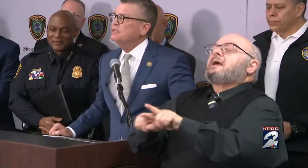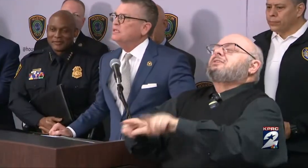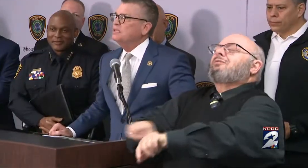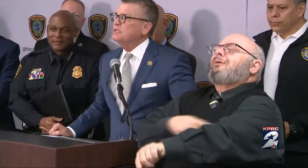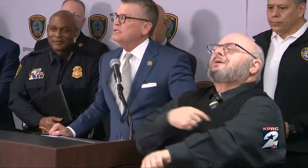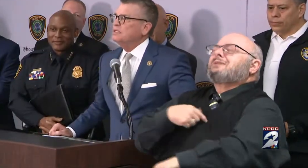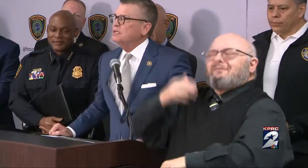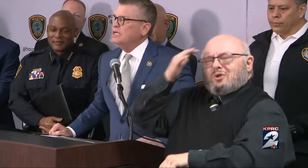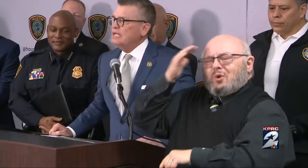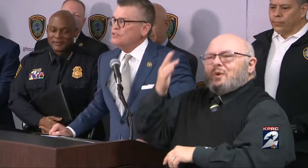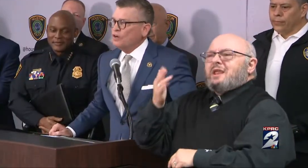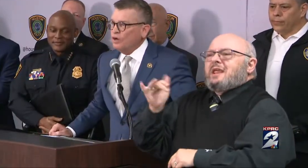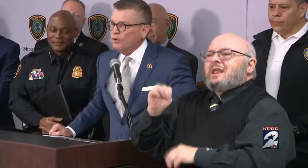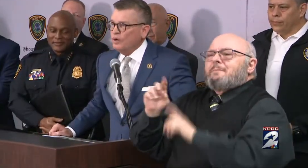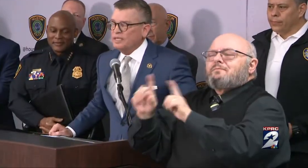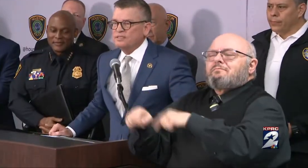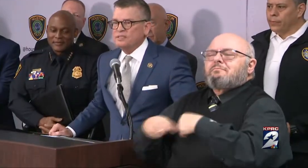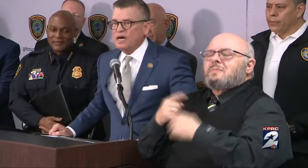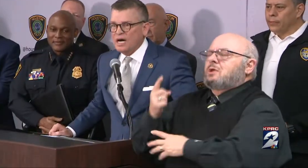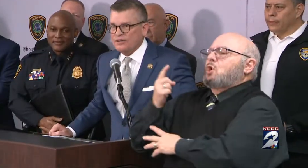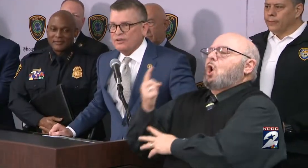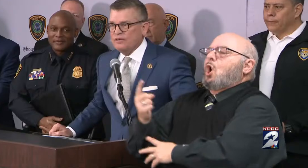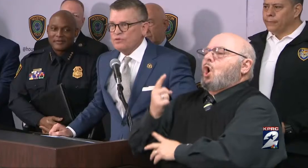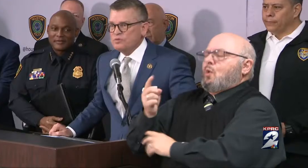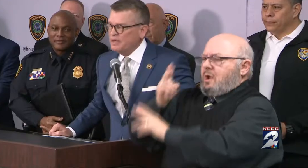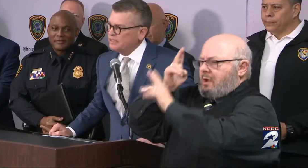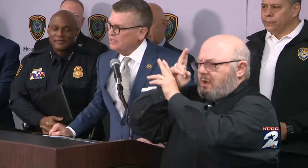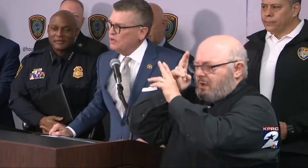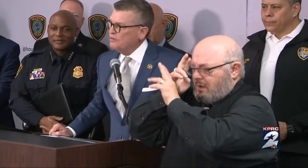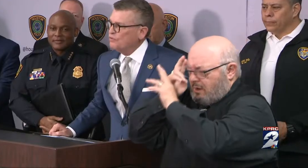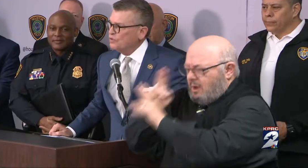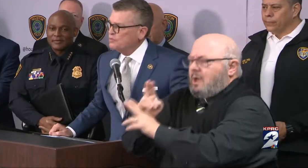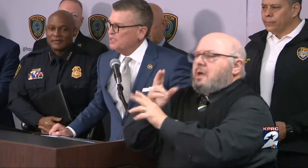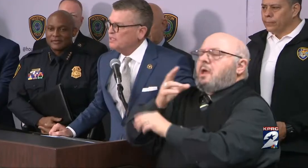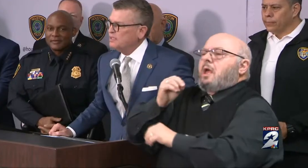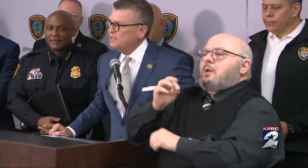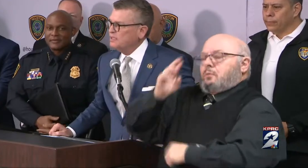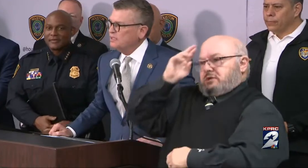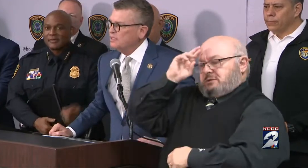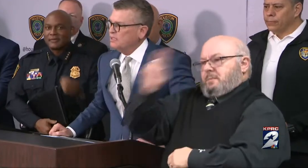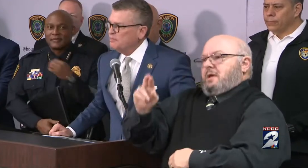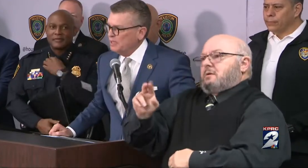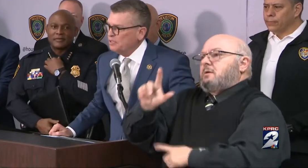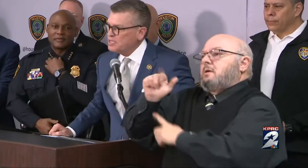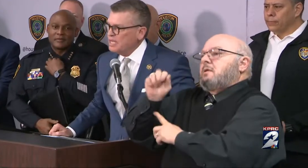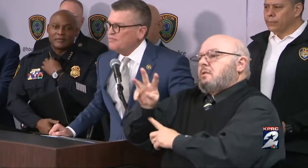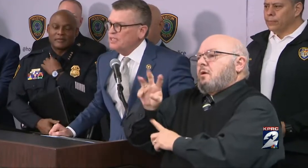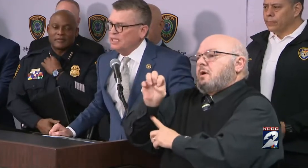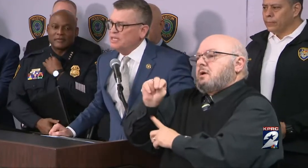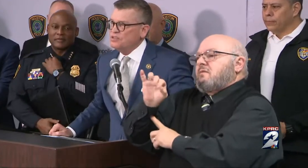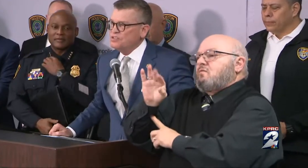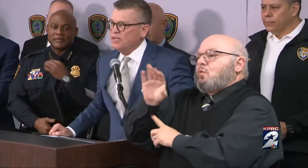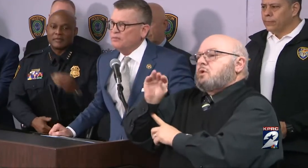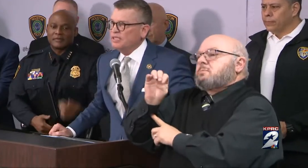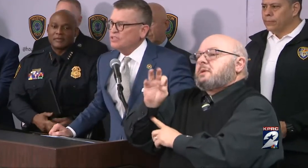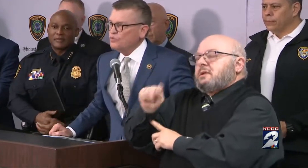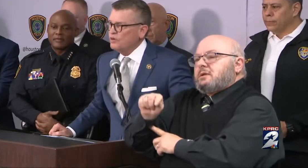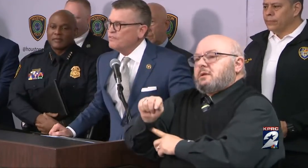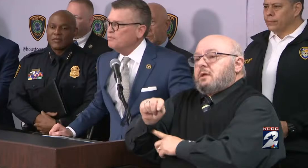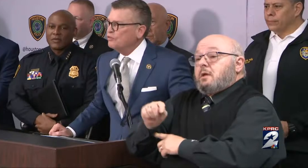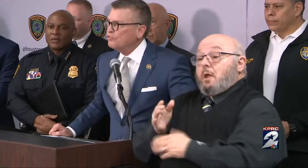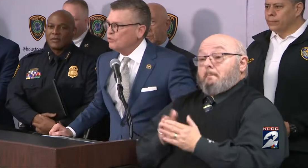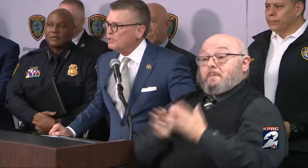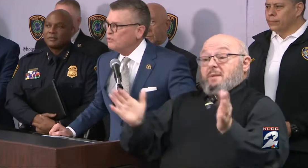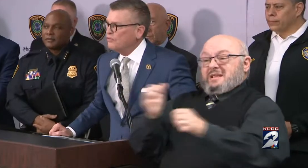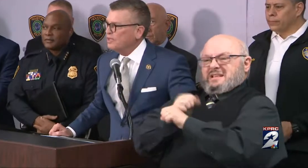him, he has always honored and respected law enforcement. Public safety, ladies and gentlemen, is one